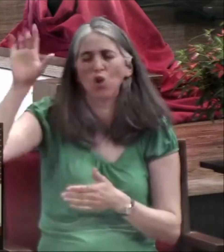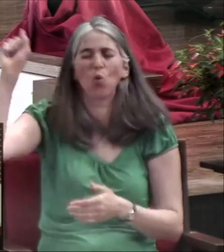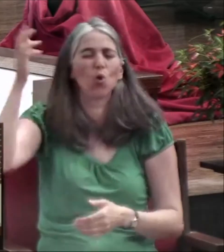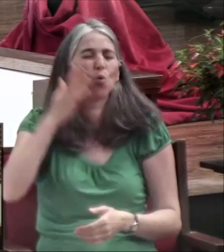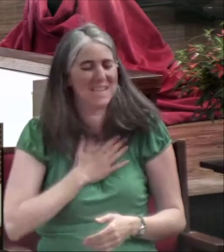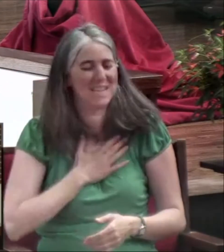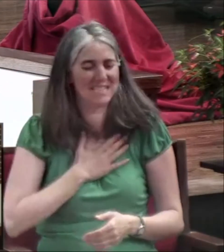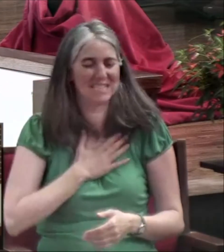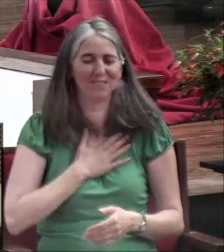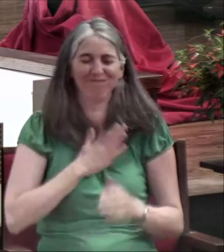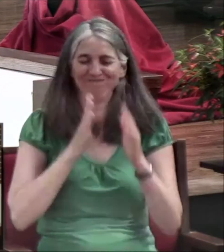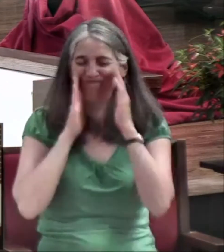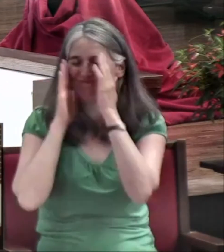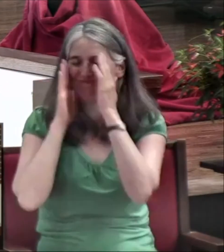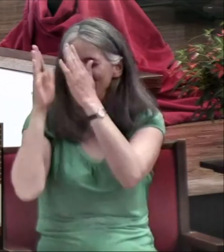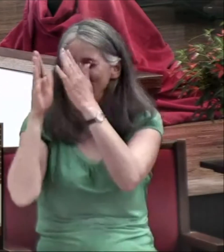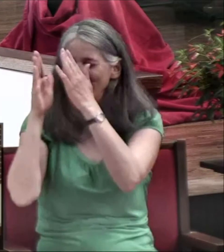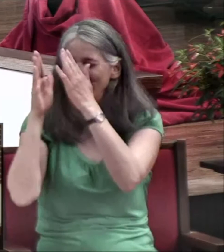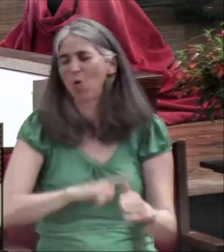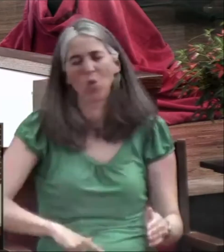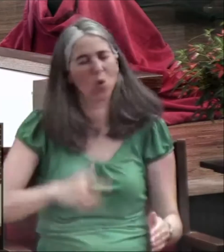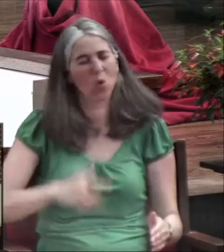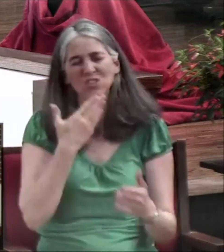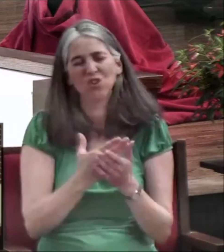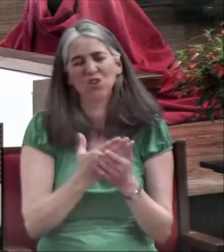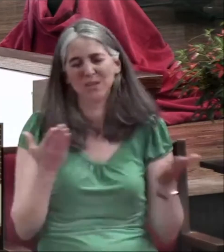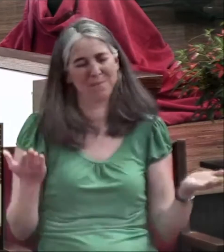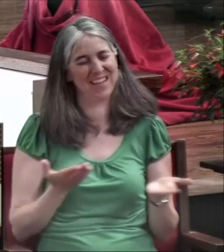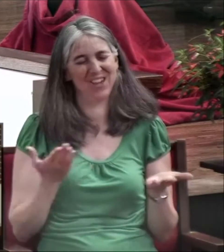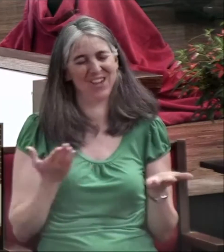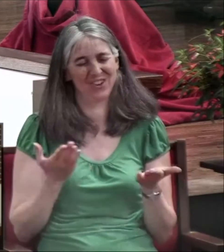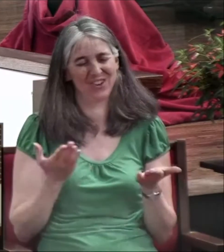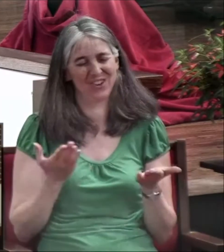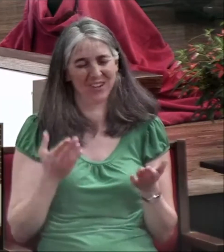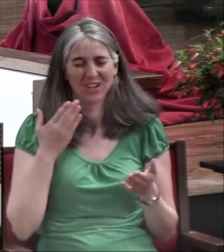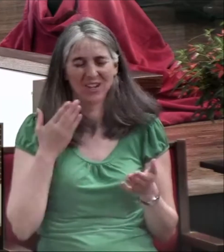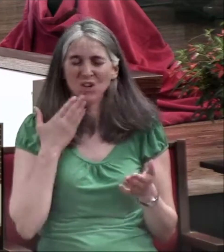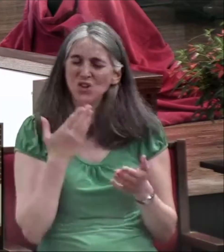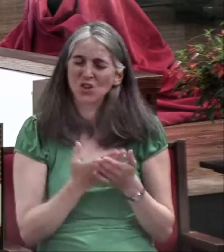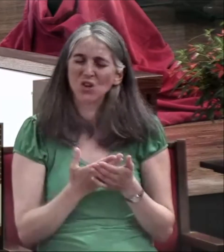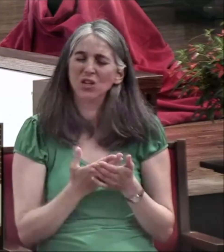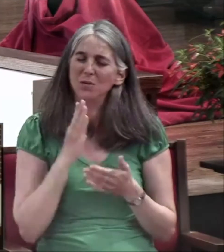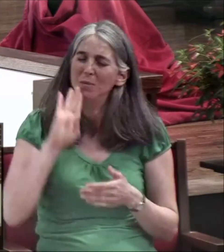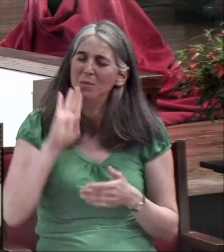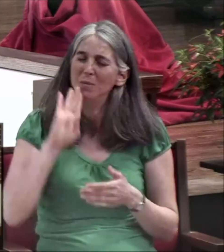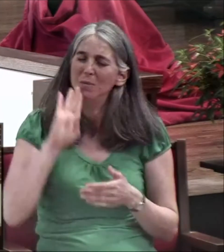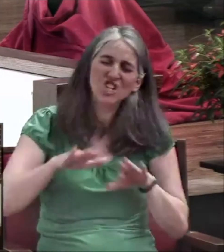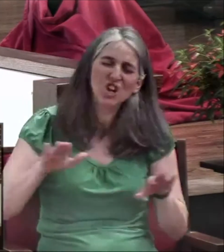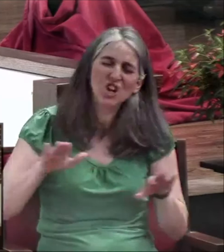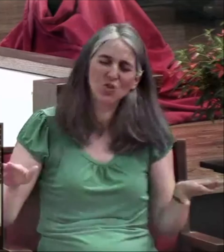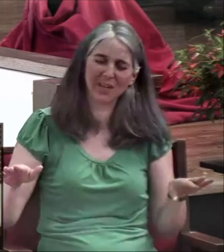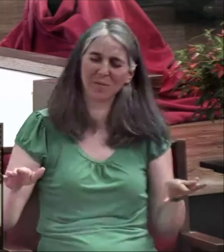grace. Oh Lord, it is good to be here. It is good to be your children. It is good